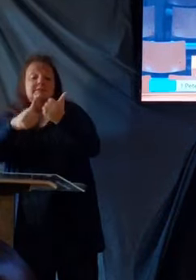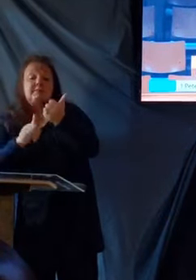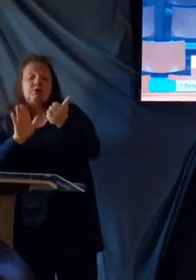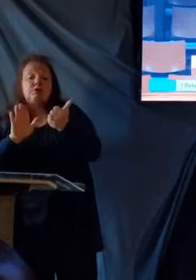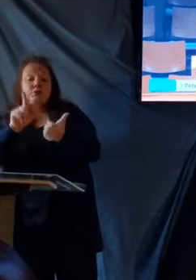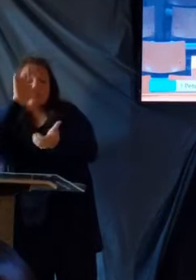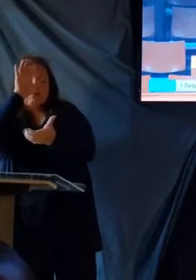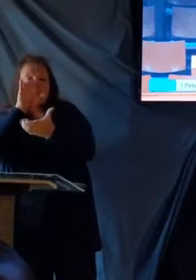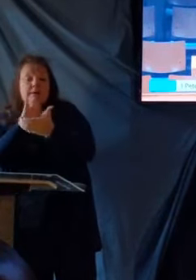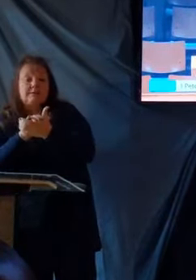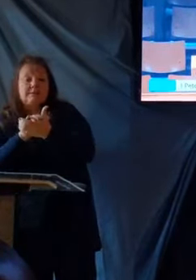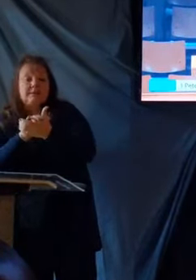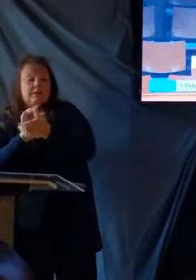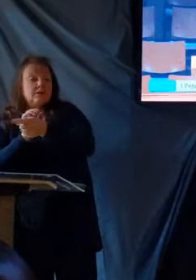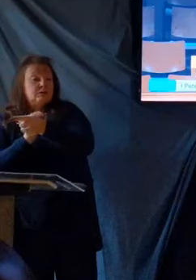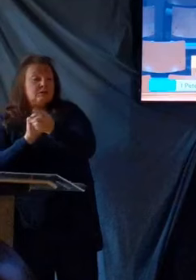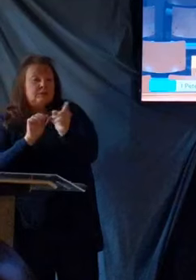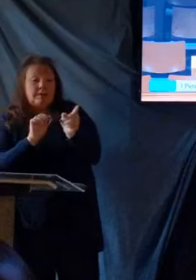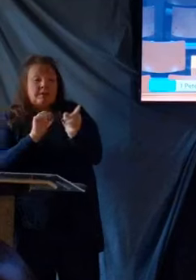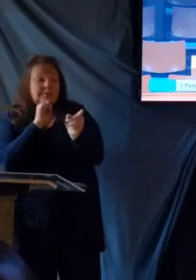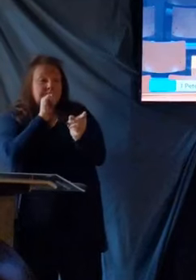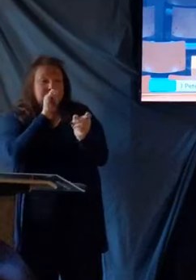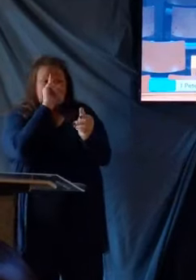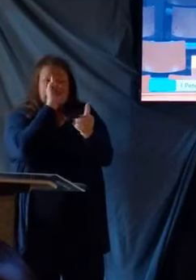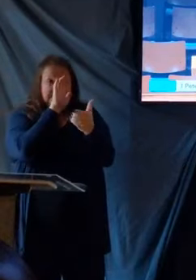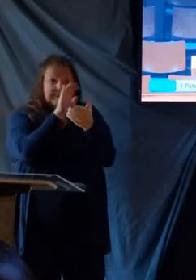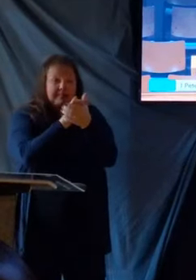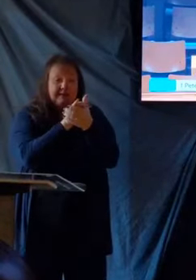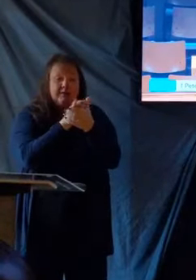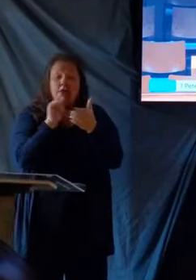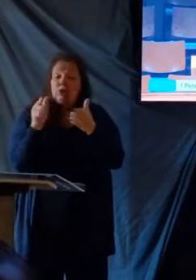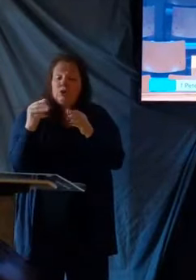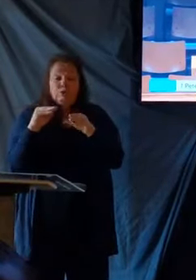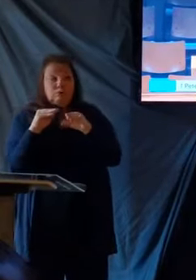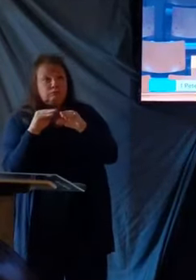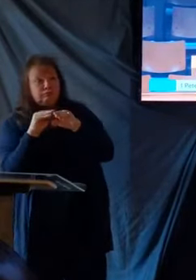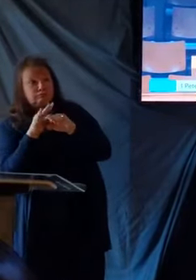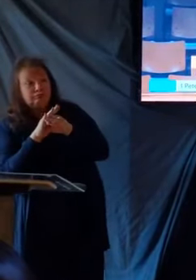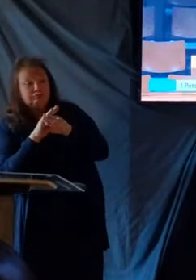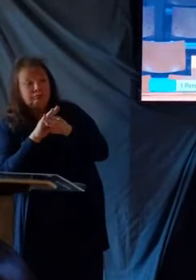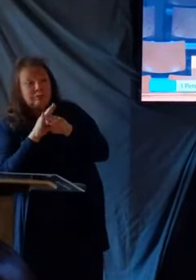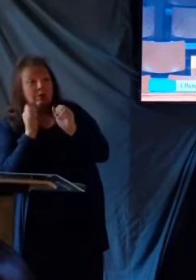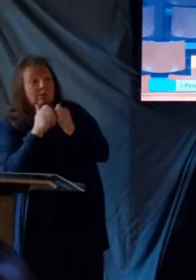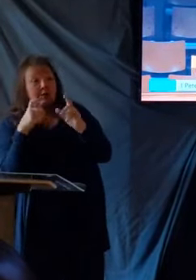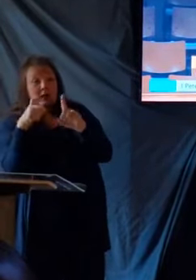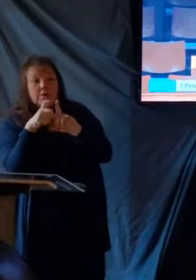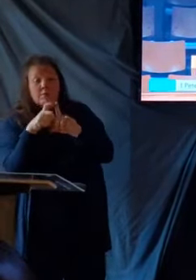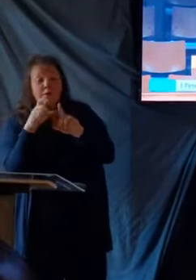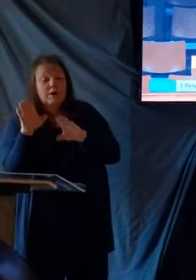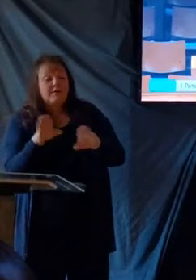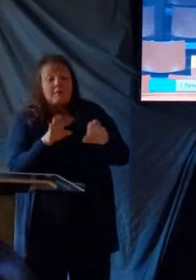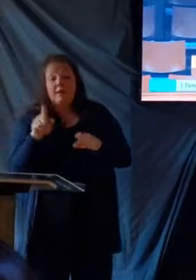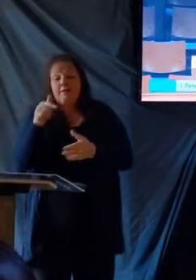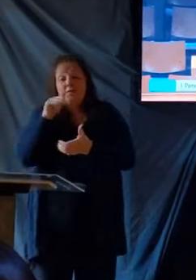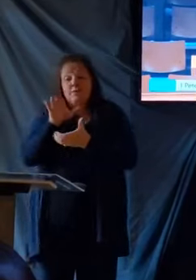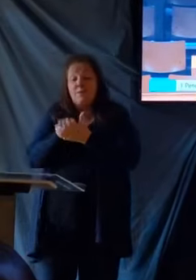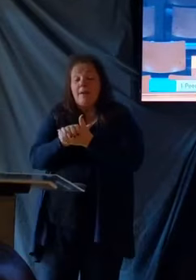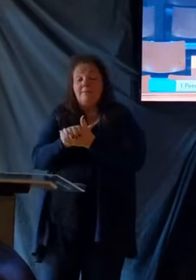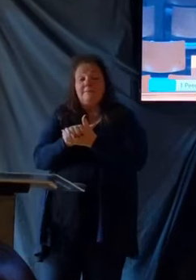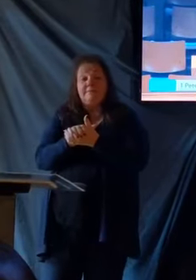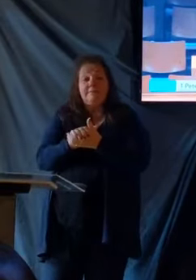own husbands, so that if any of them are disobedient to the word, they may be won by the word, without a word, by the behavior of their wives.